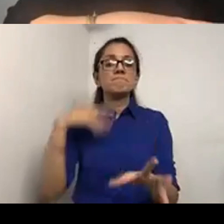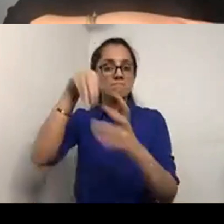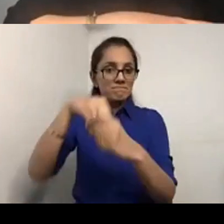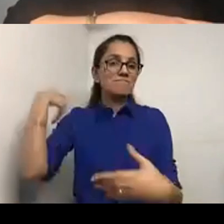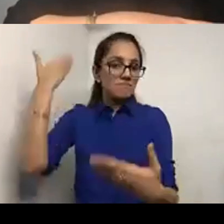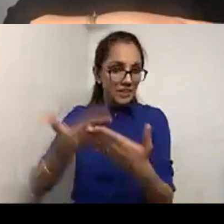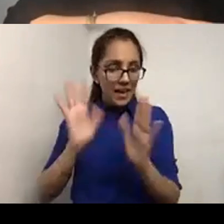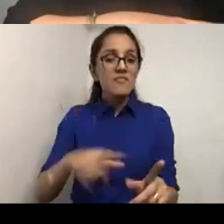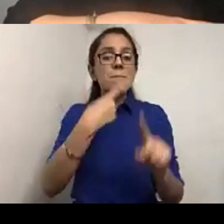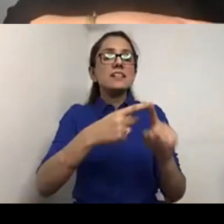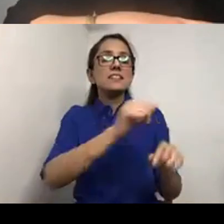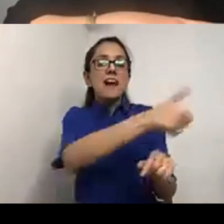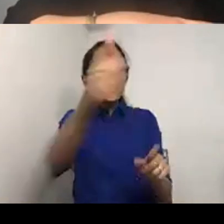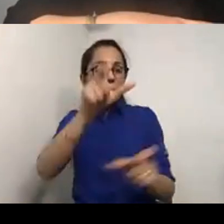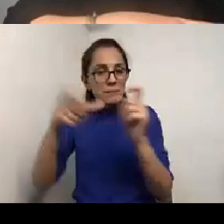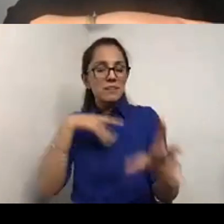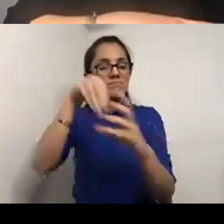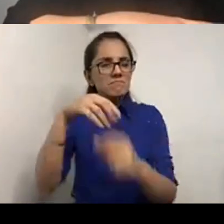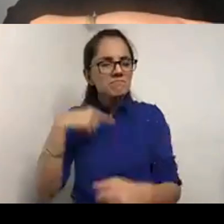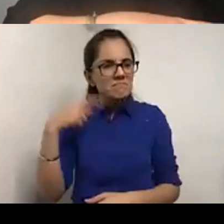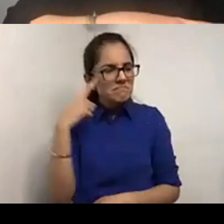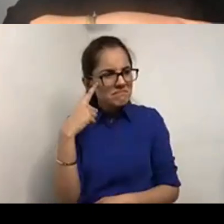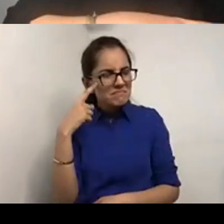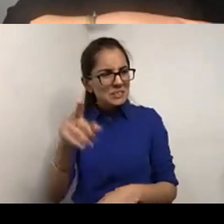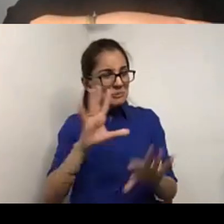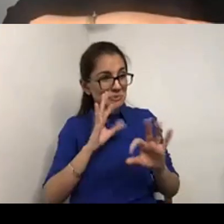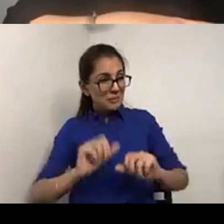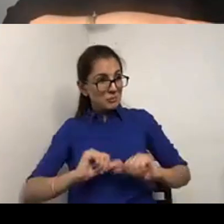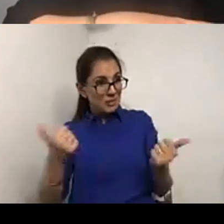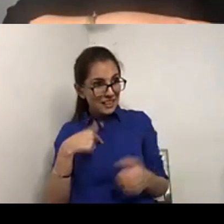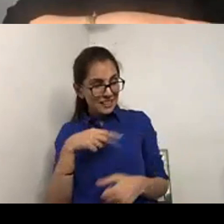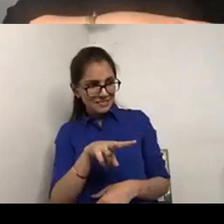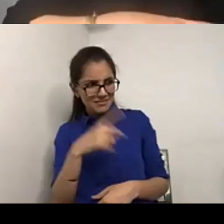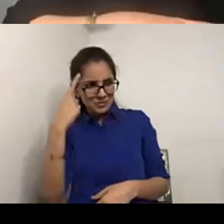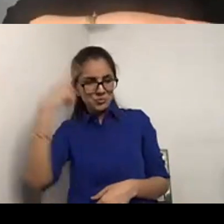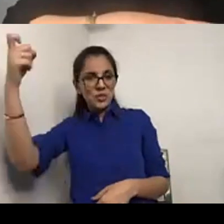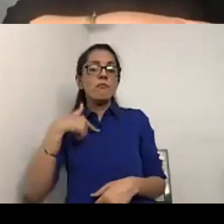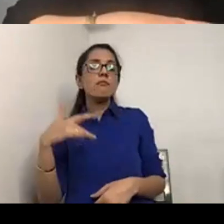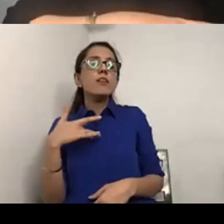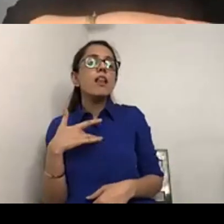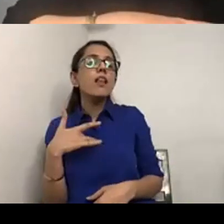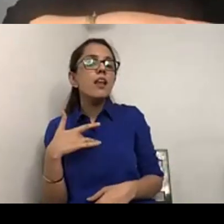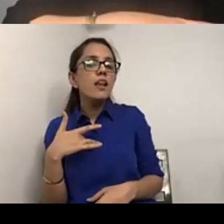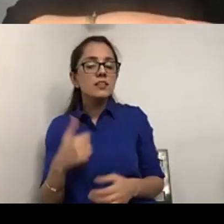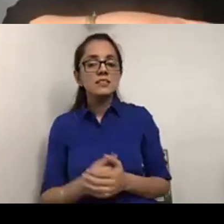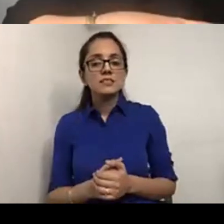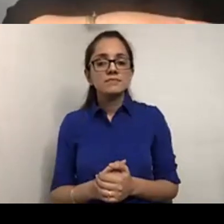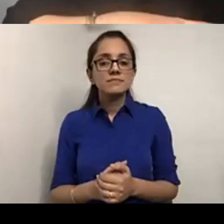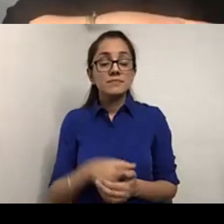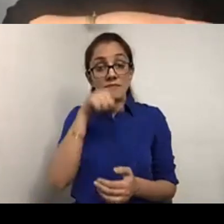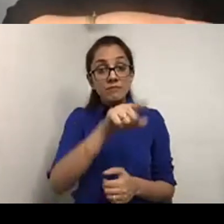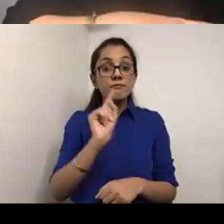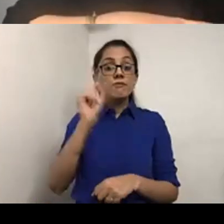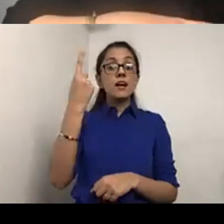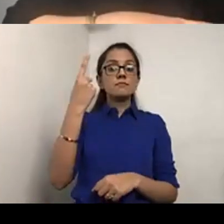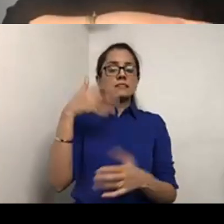interpreter, and many other people, we thought, how is this going to happen? Is this a dream? How can, that was the